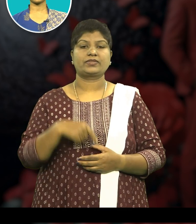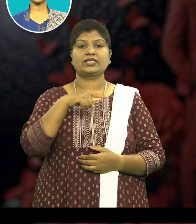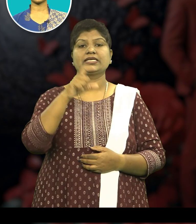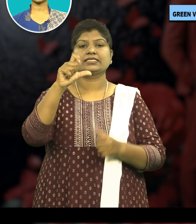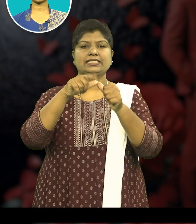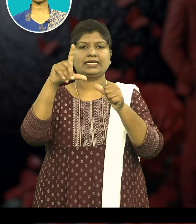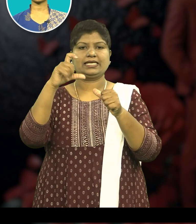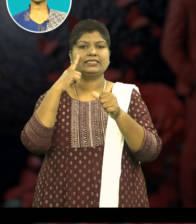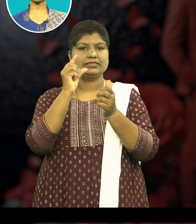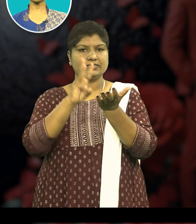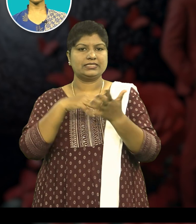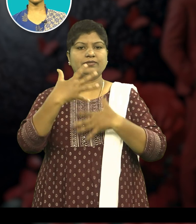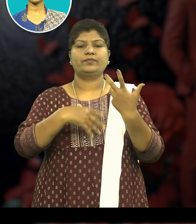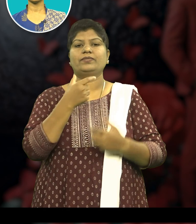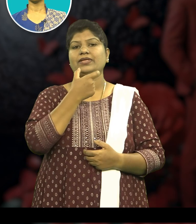Calcium.